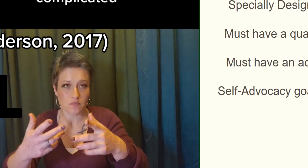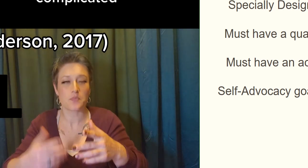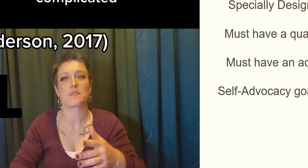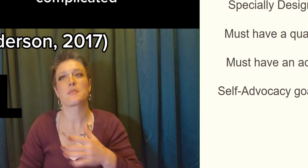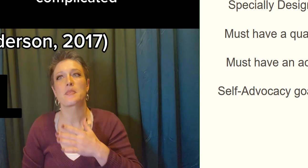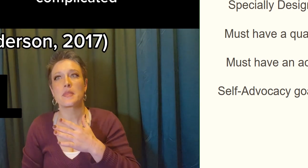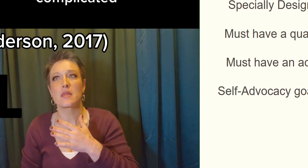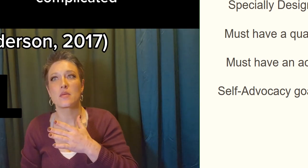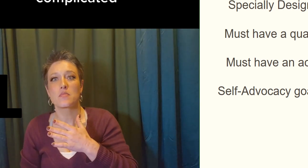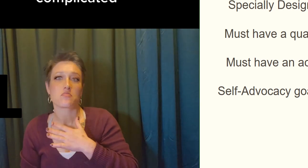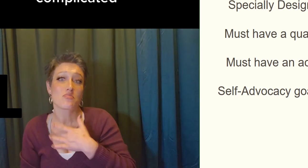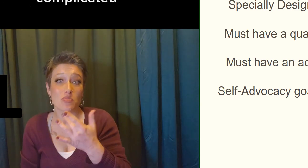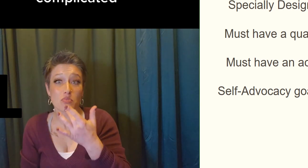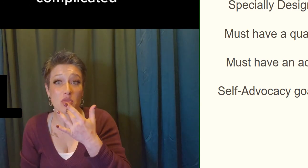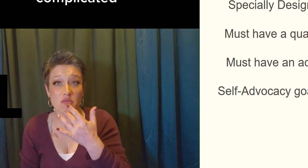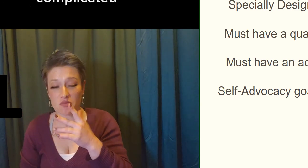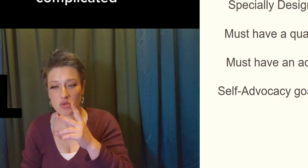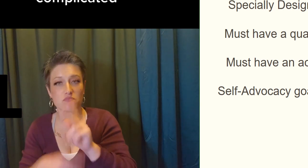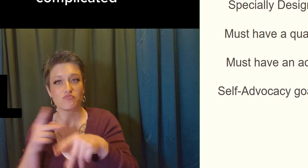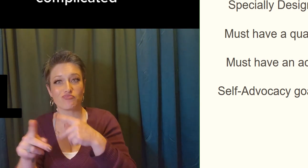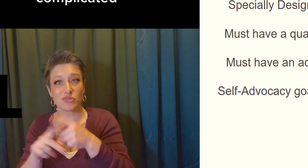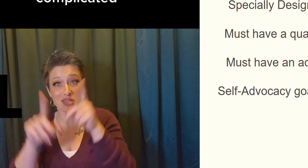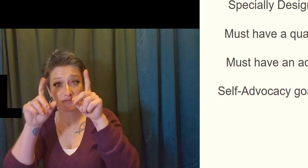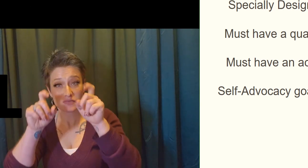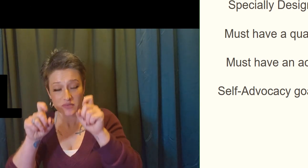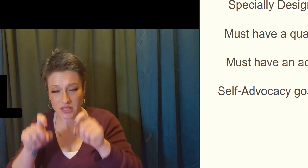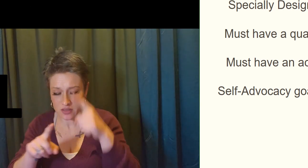So it's a little bit more complicated.